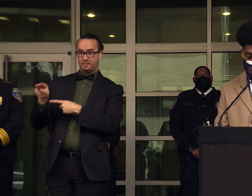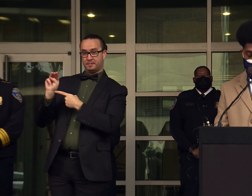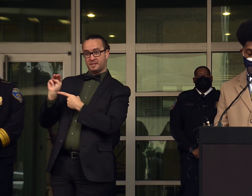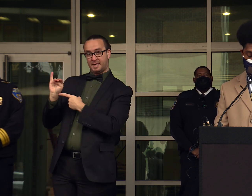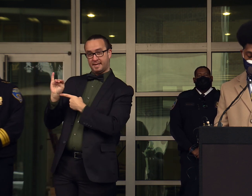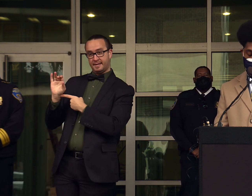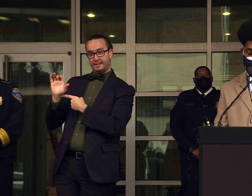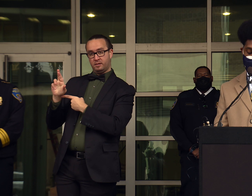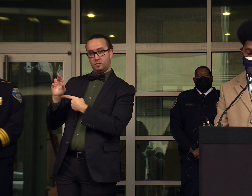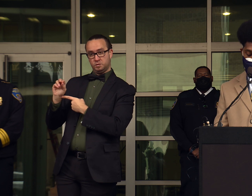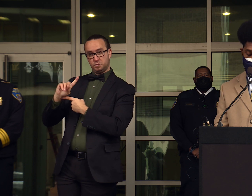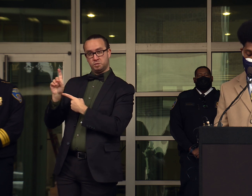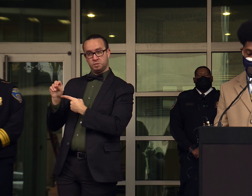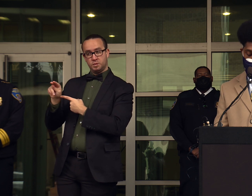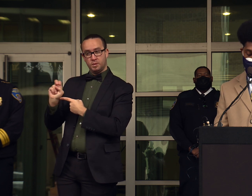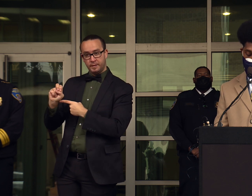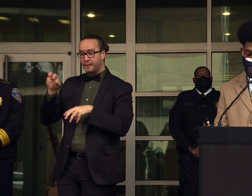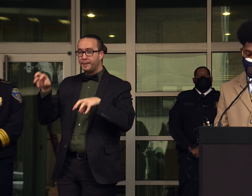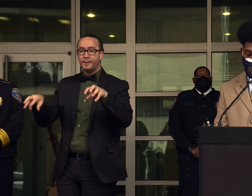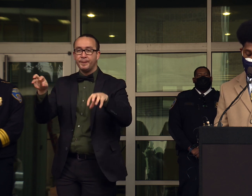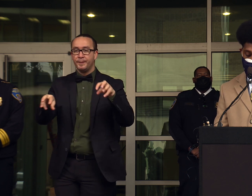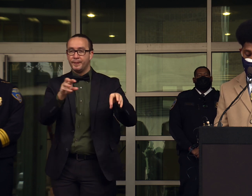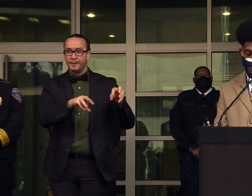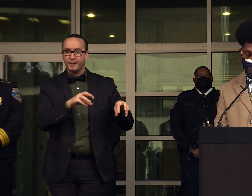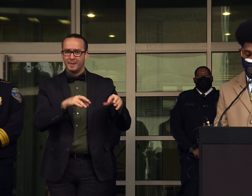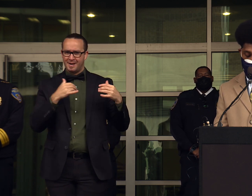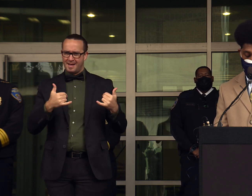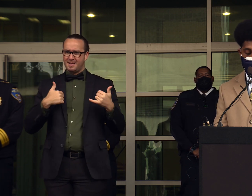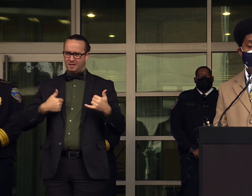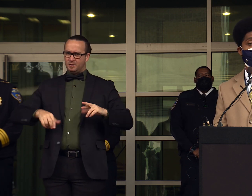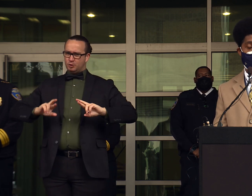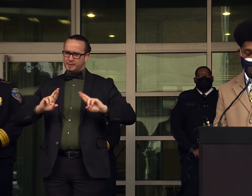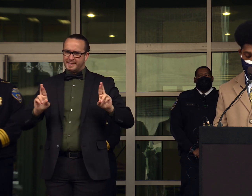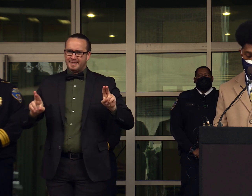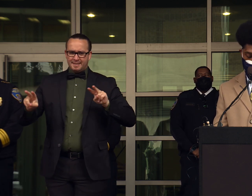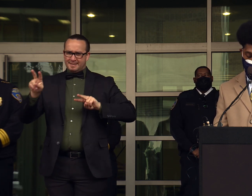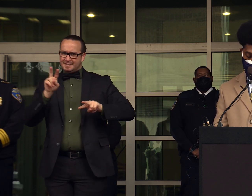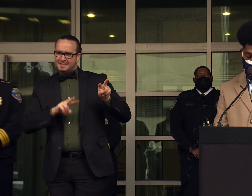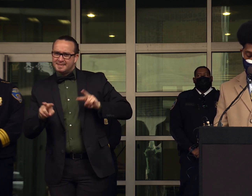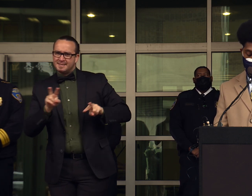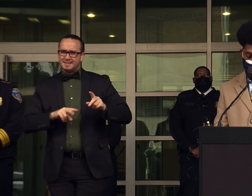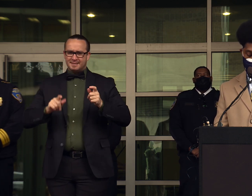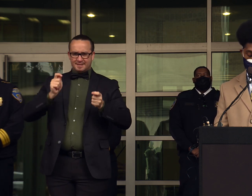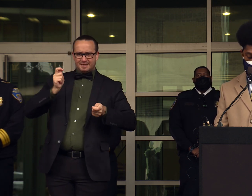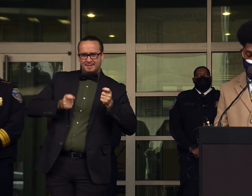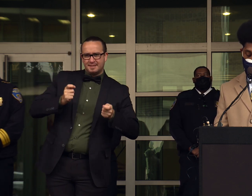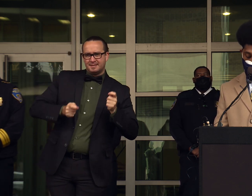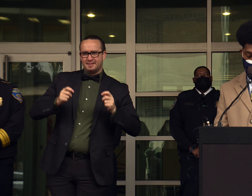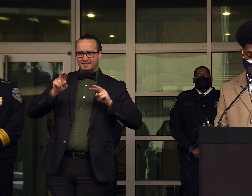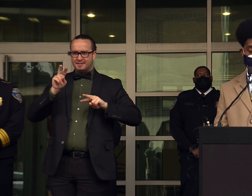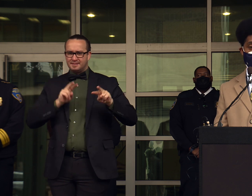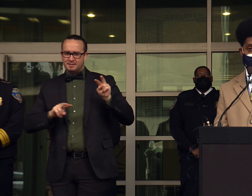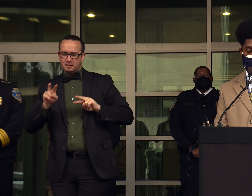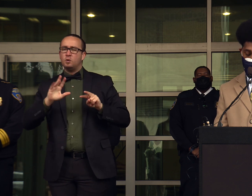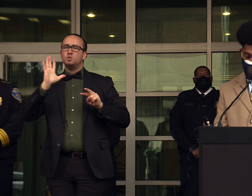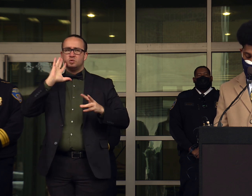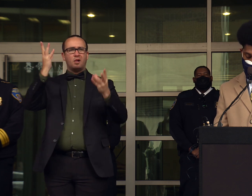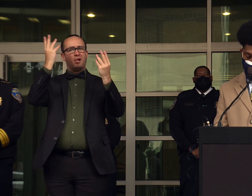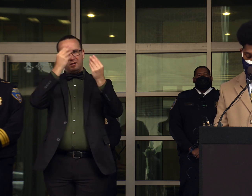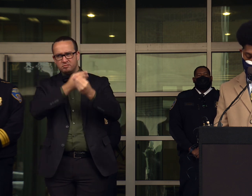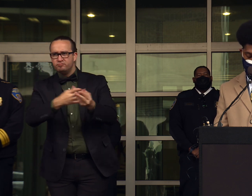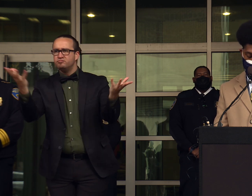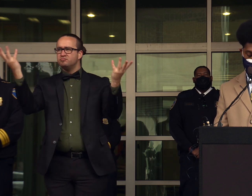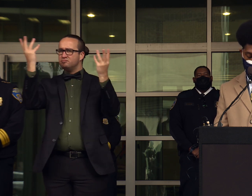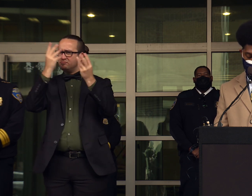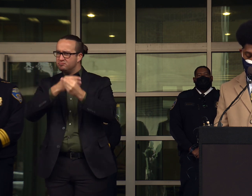as well. We will be consistently evaluating this strategy and reporting out about our progress. This will be a part of the regular police